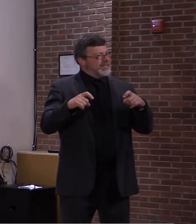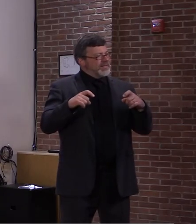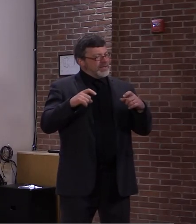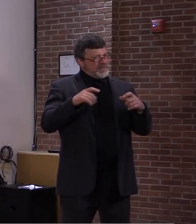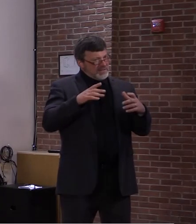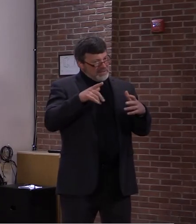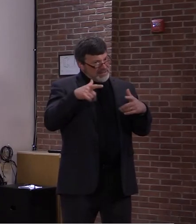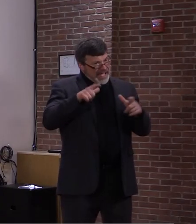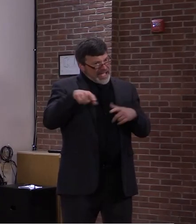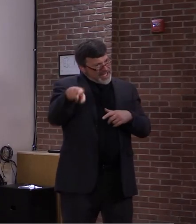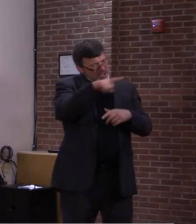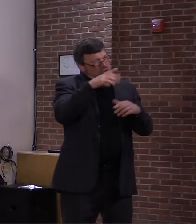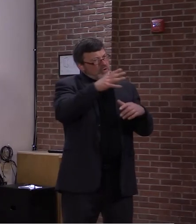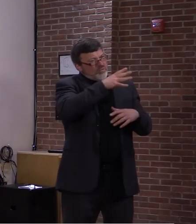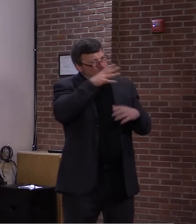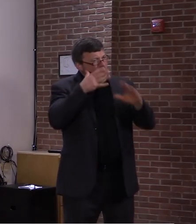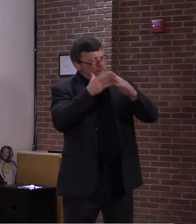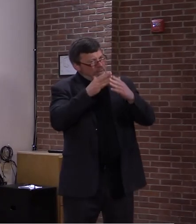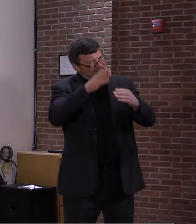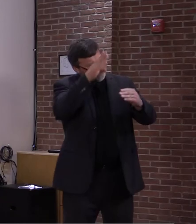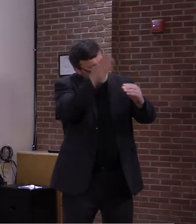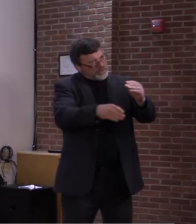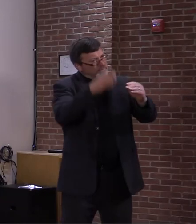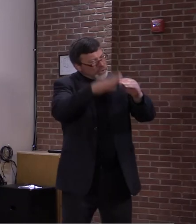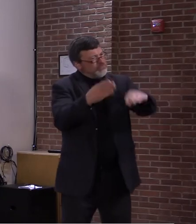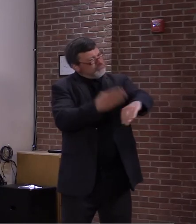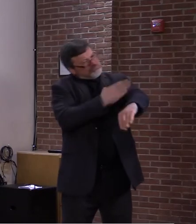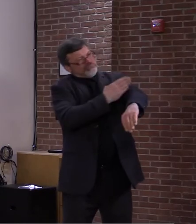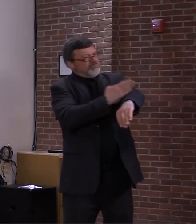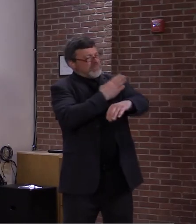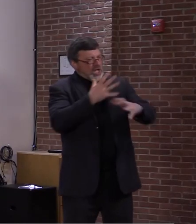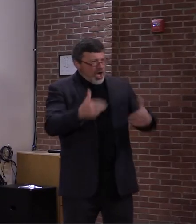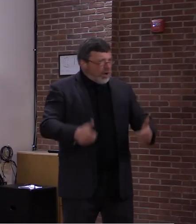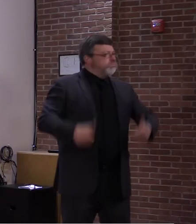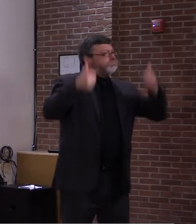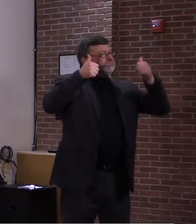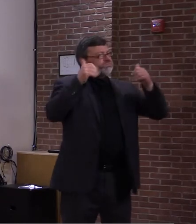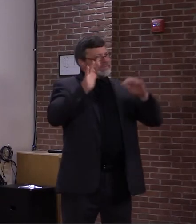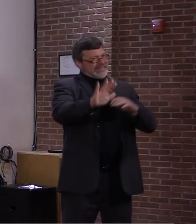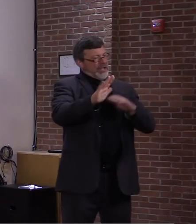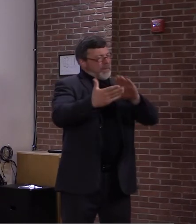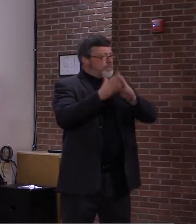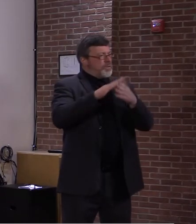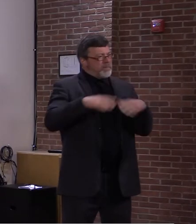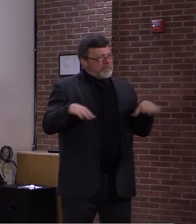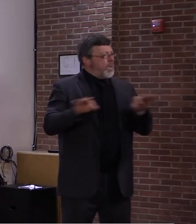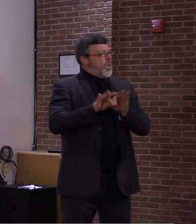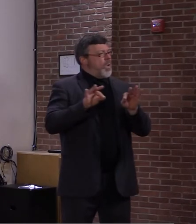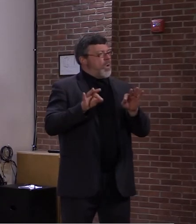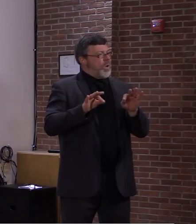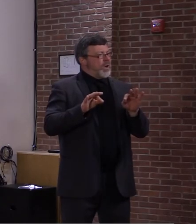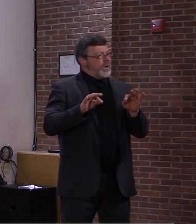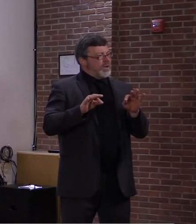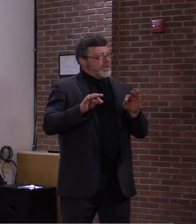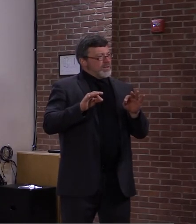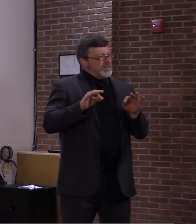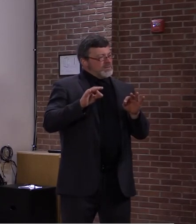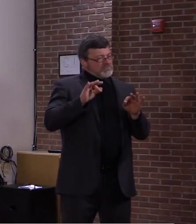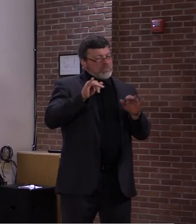of the programs that we have forwarded. So that's the number, I